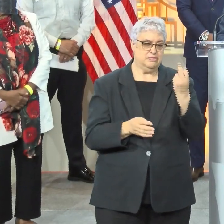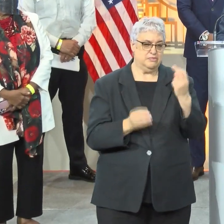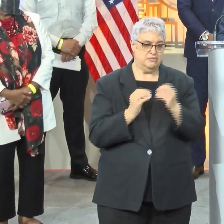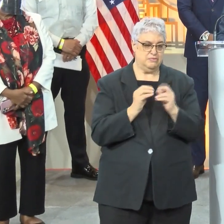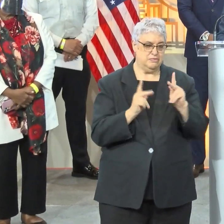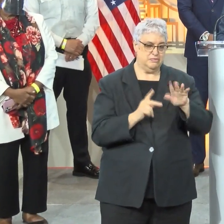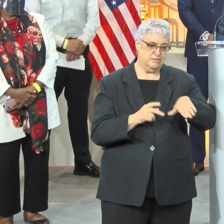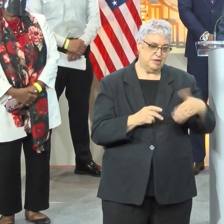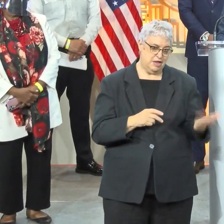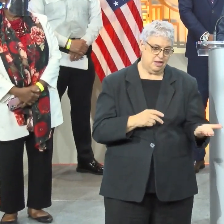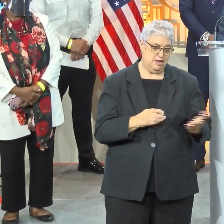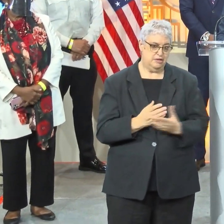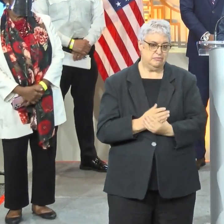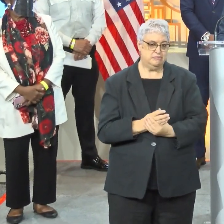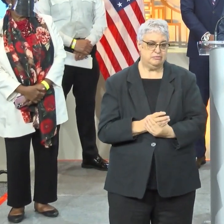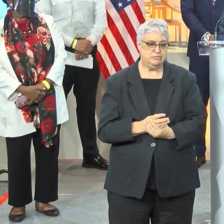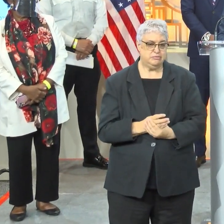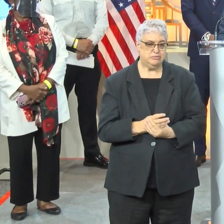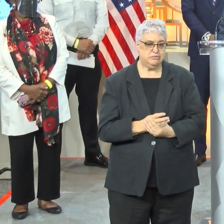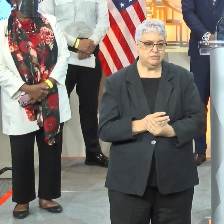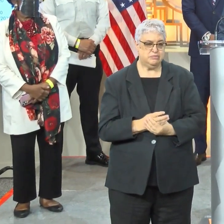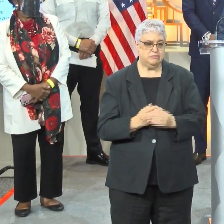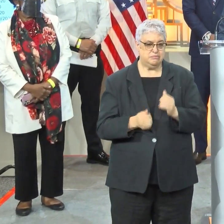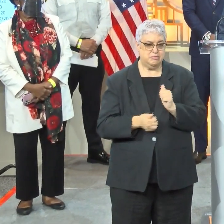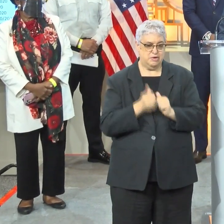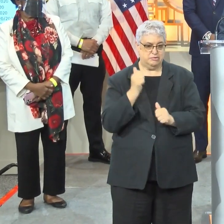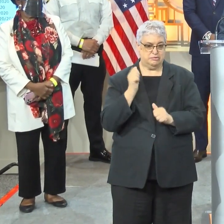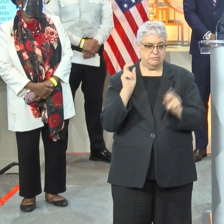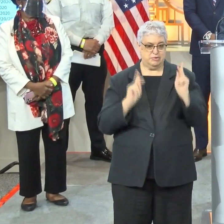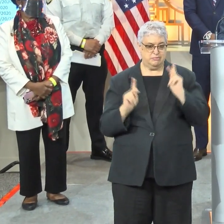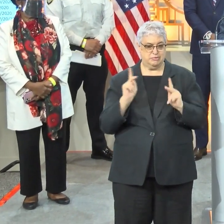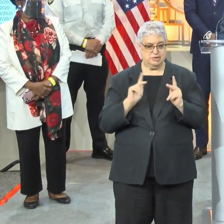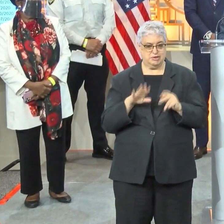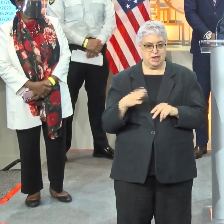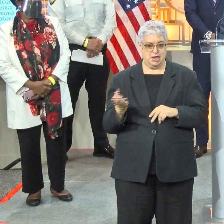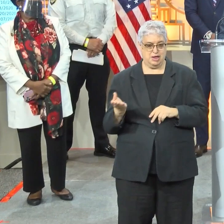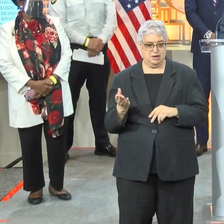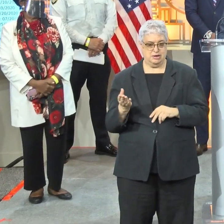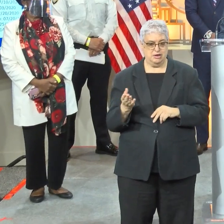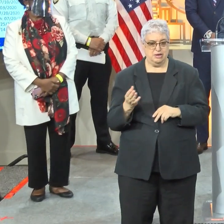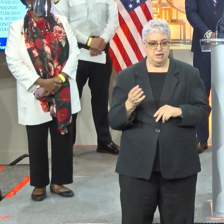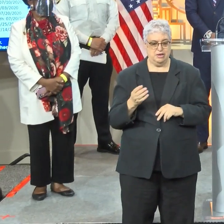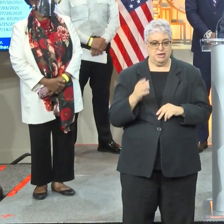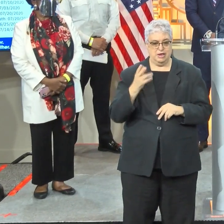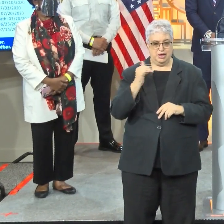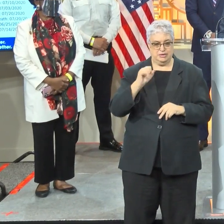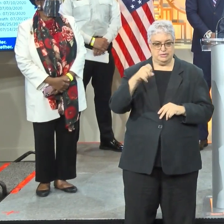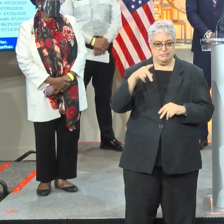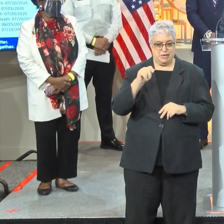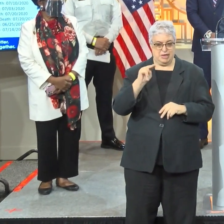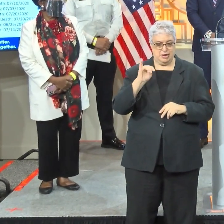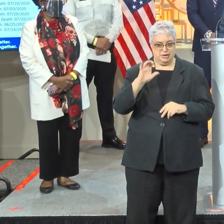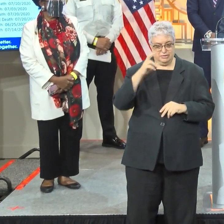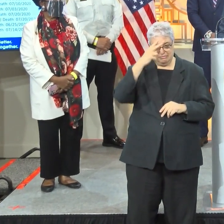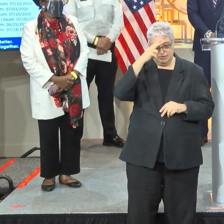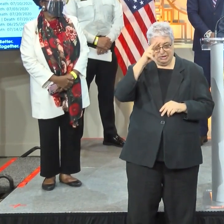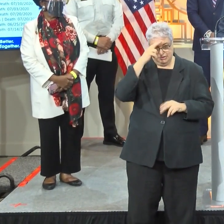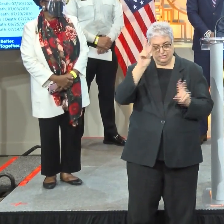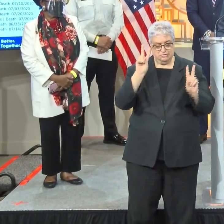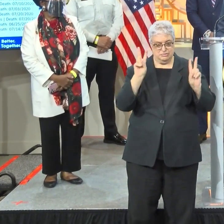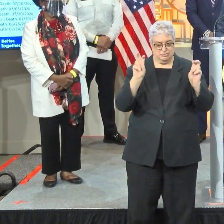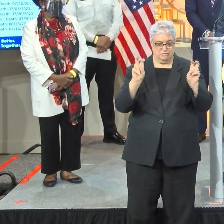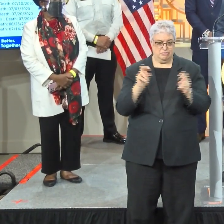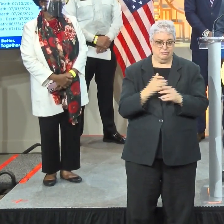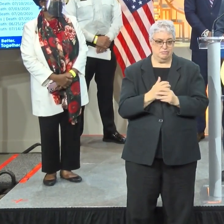people. Unfortunately, most of the people who have died are Hispanic, and as you can see on this